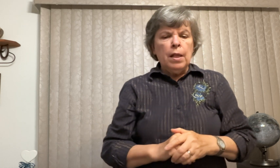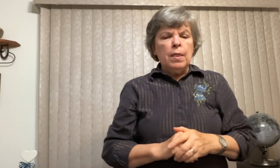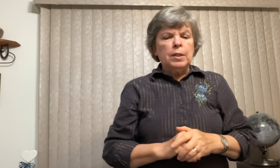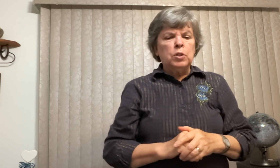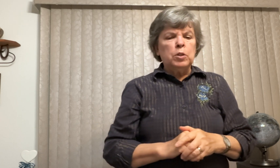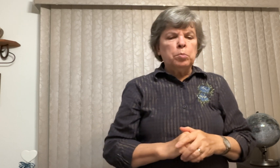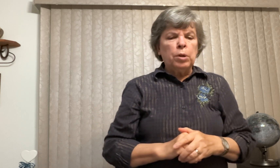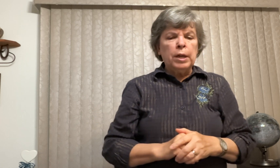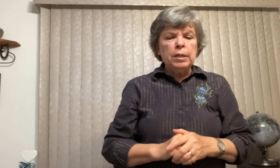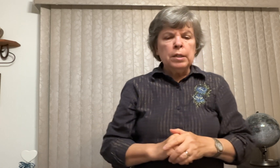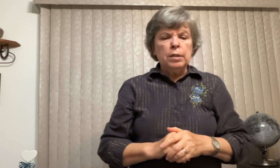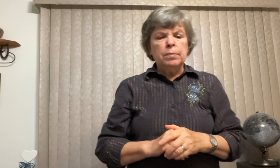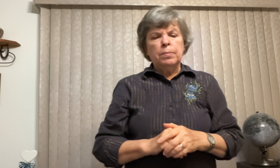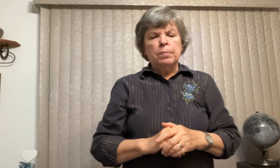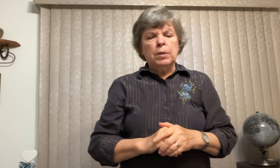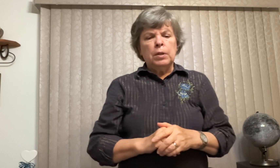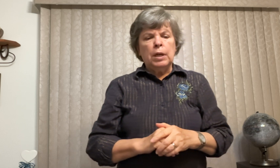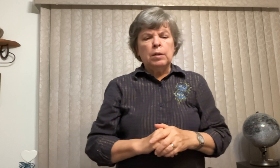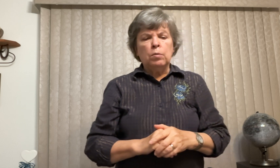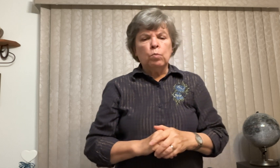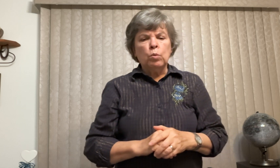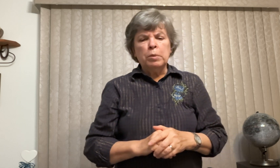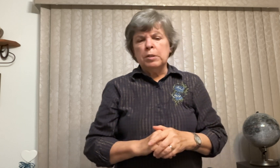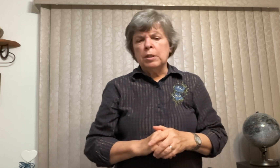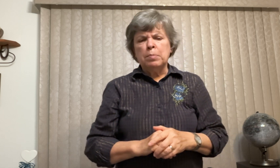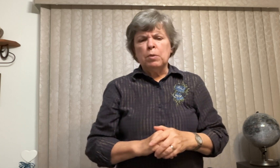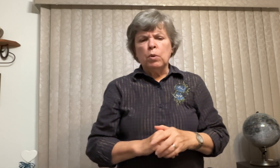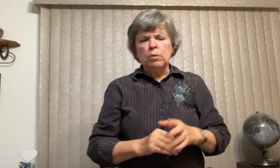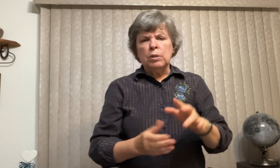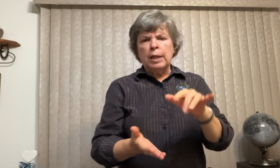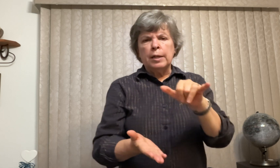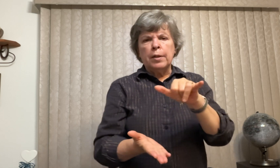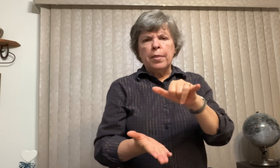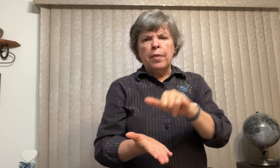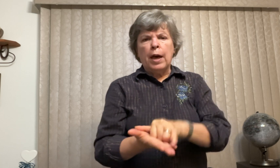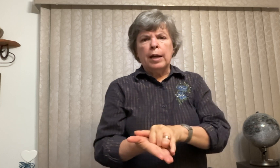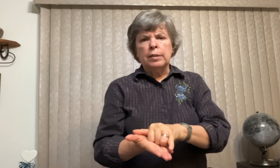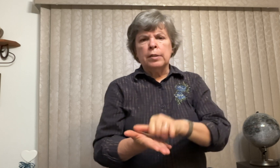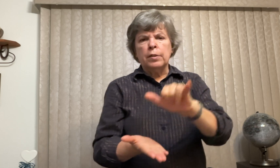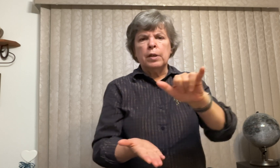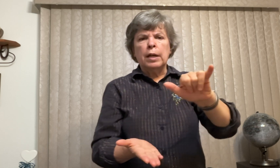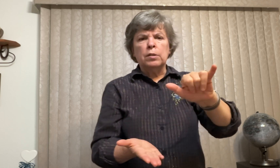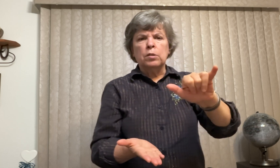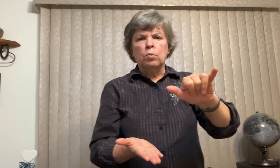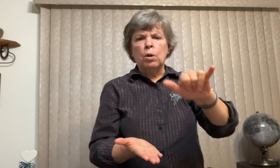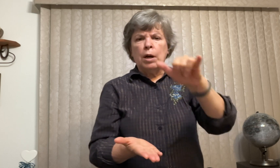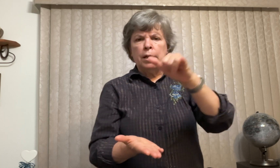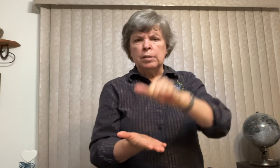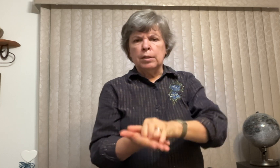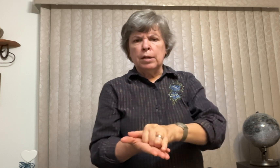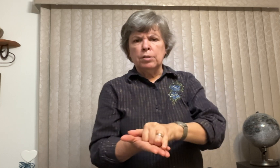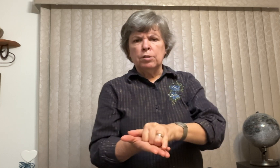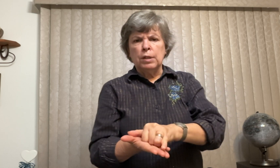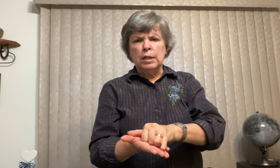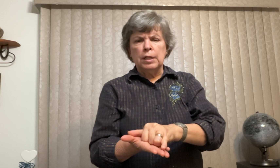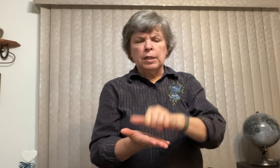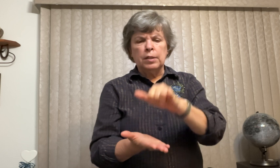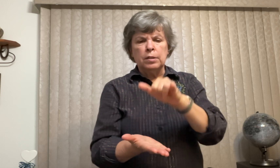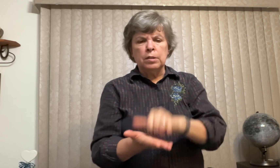That spread, and we'll be skipping words like that. That is a Y down in your hand like this,